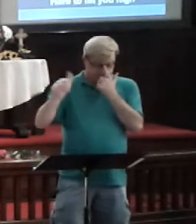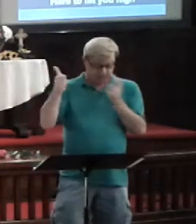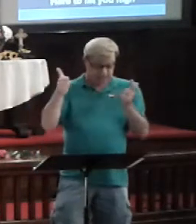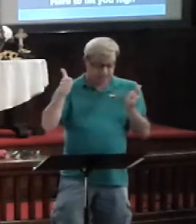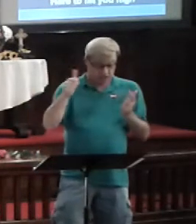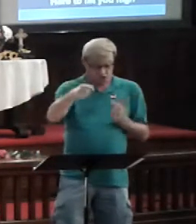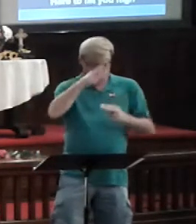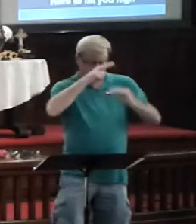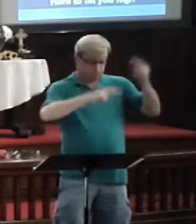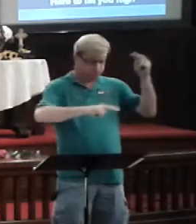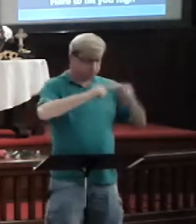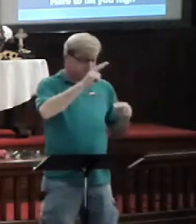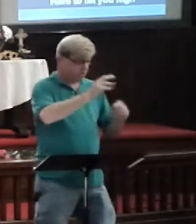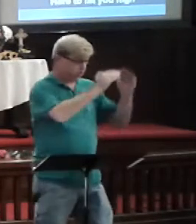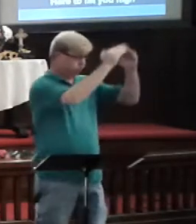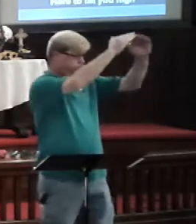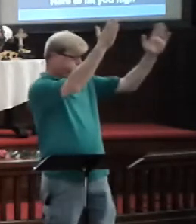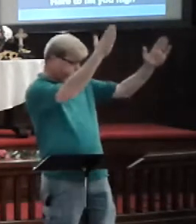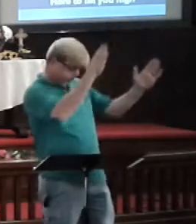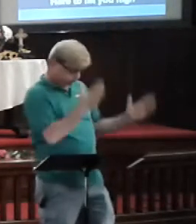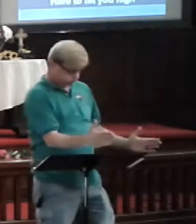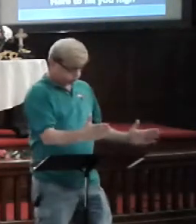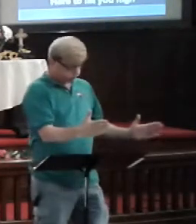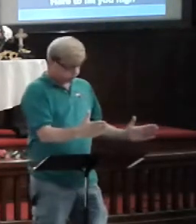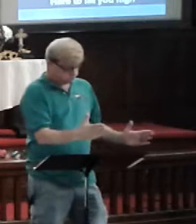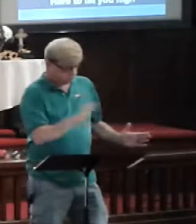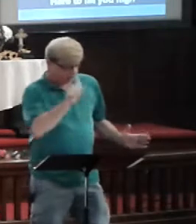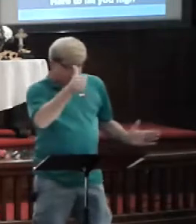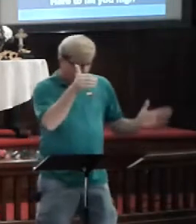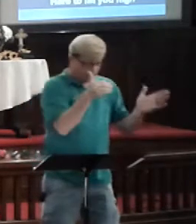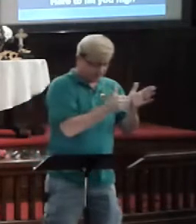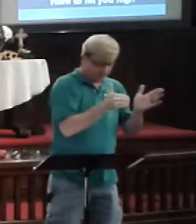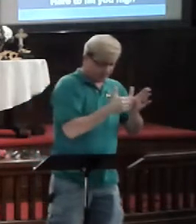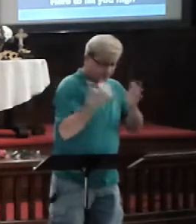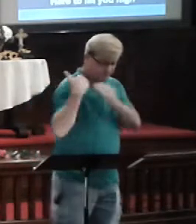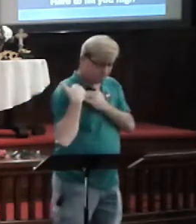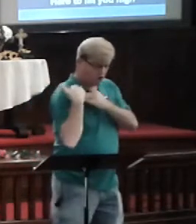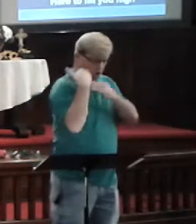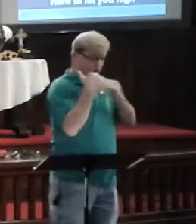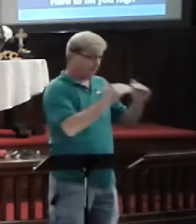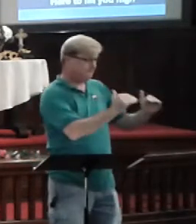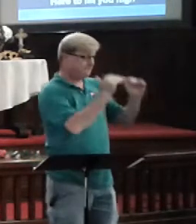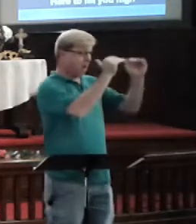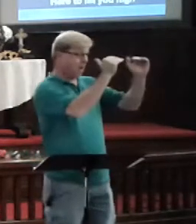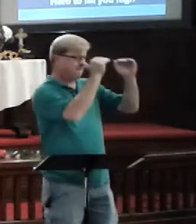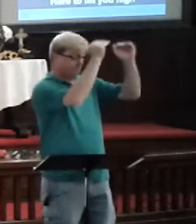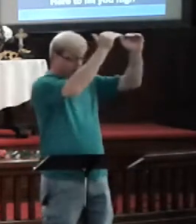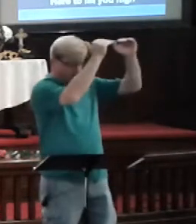Thank you.